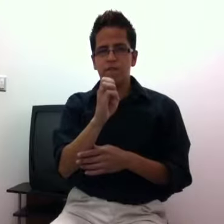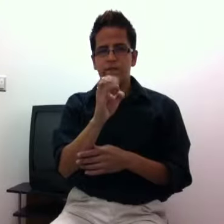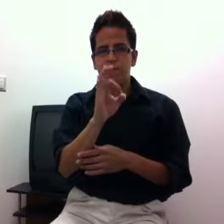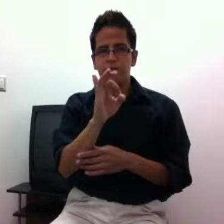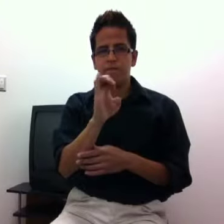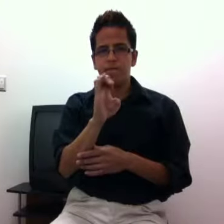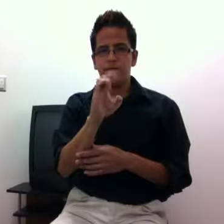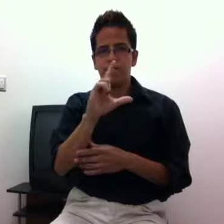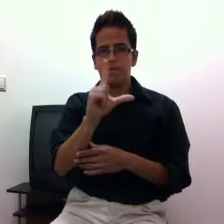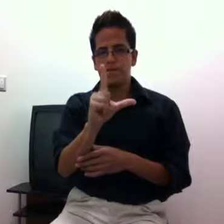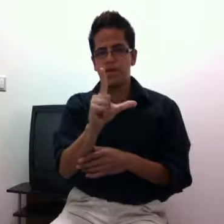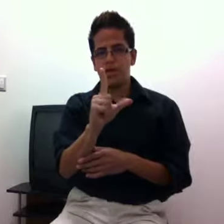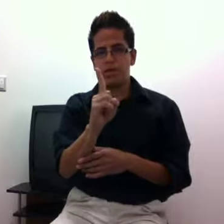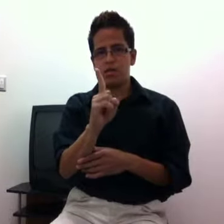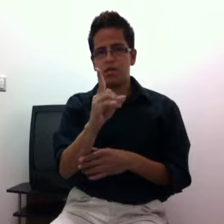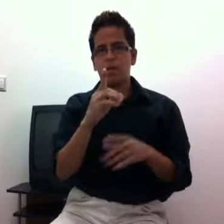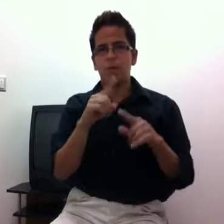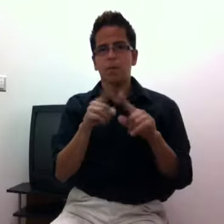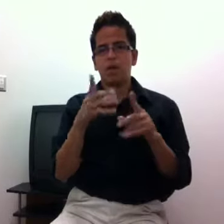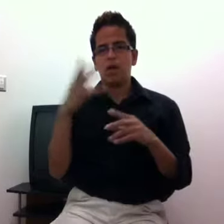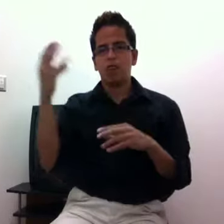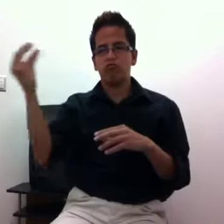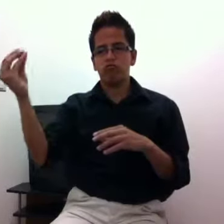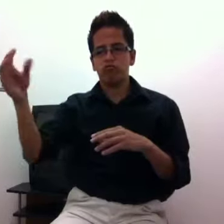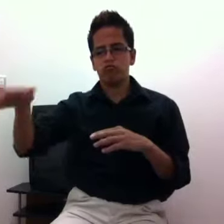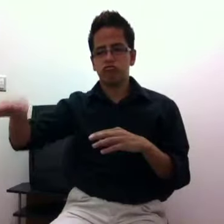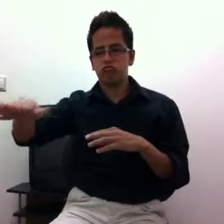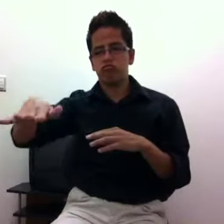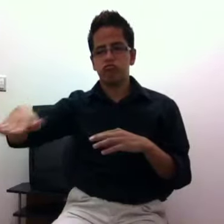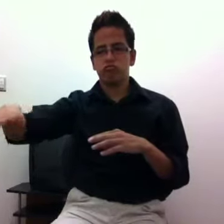First of all, the kitchen itself had no electricity.